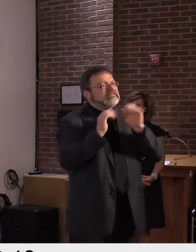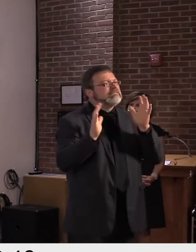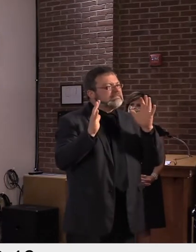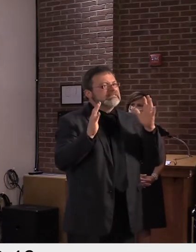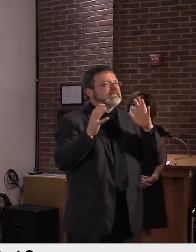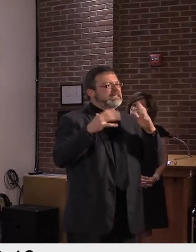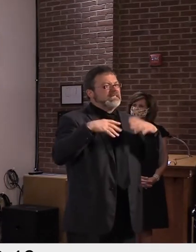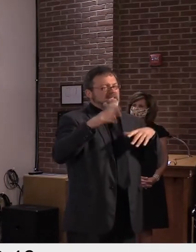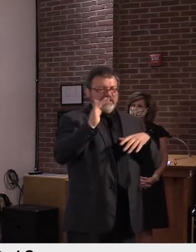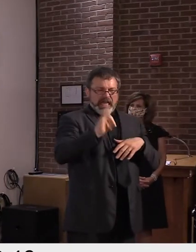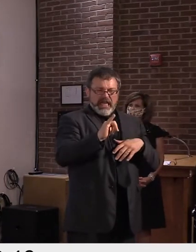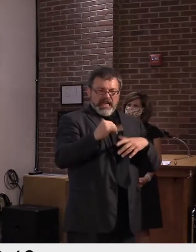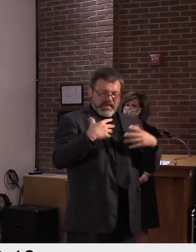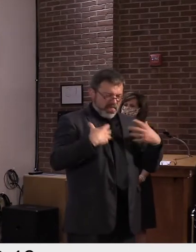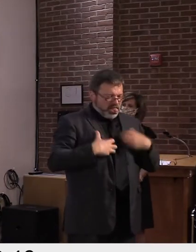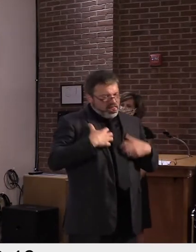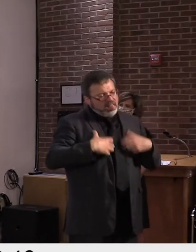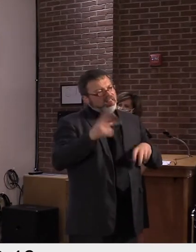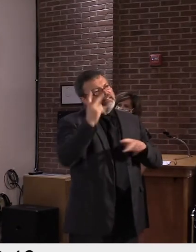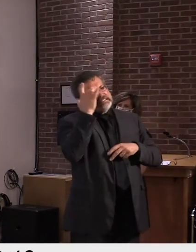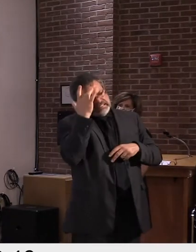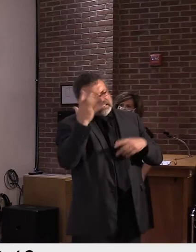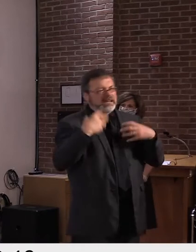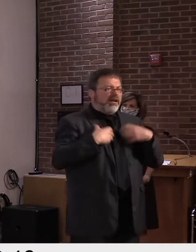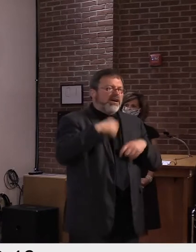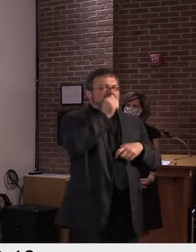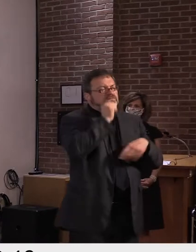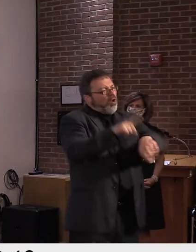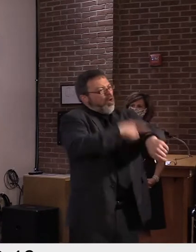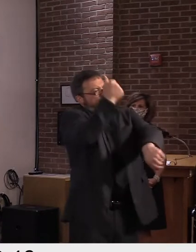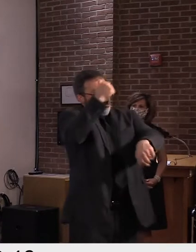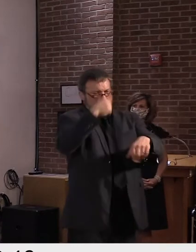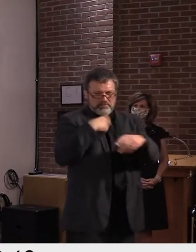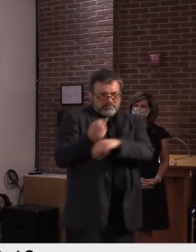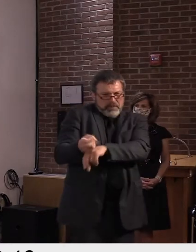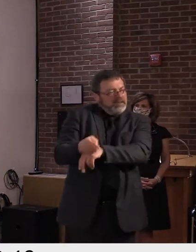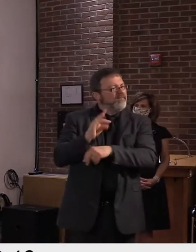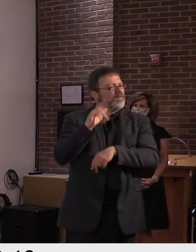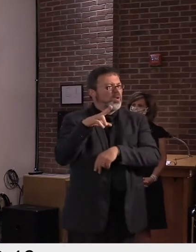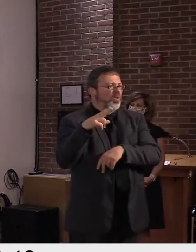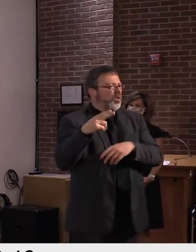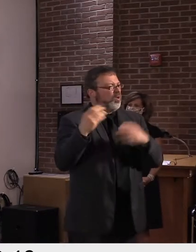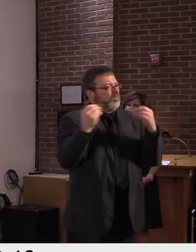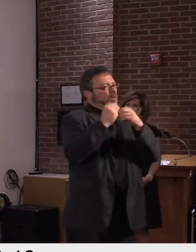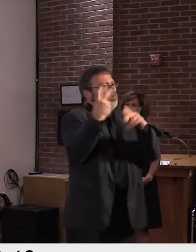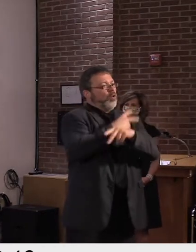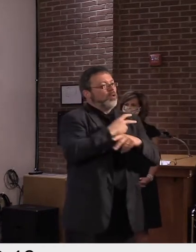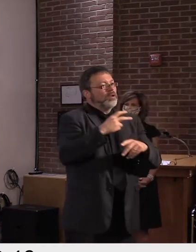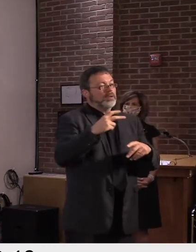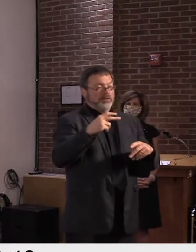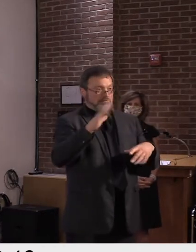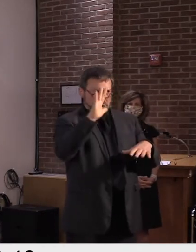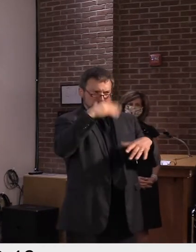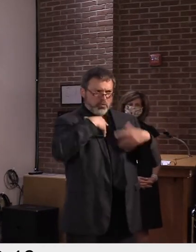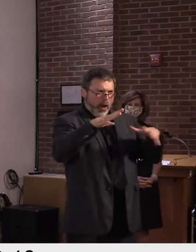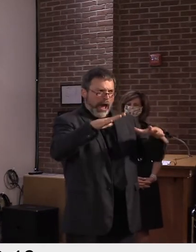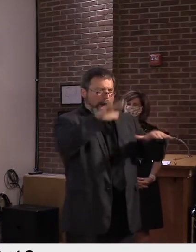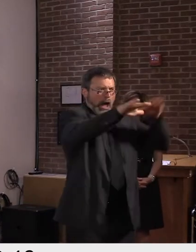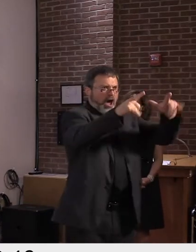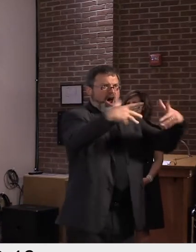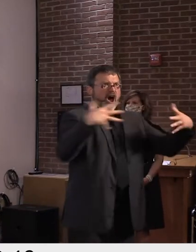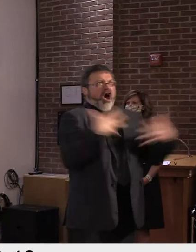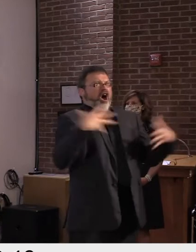experienced. Now, I'm not saying this to strike fear in the heart of everybody who's listening. I do want to say it,